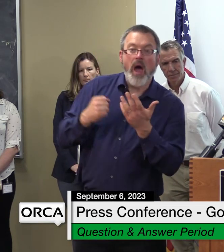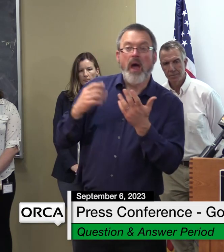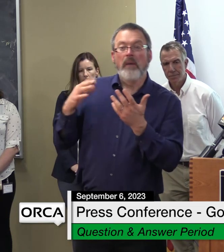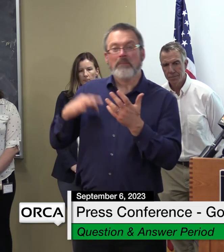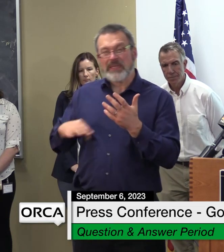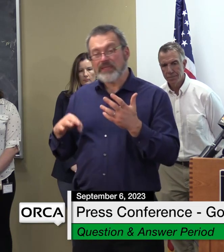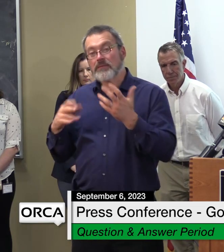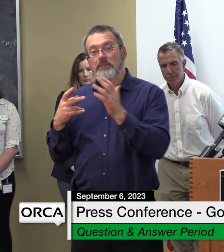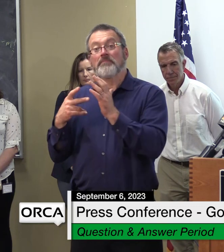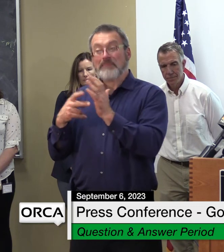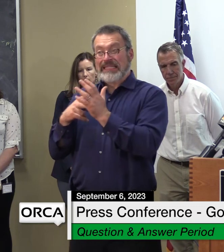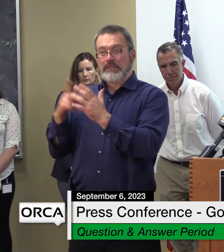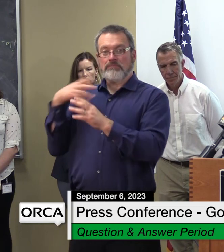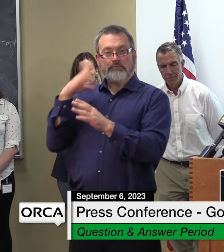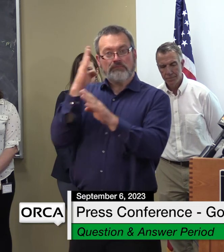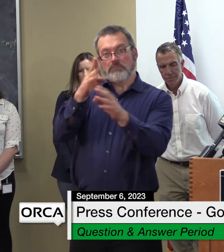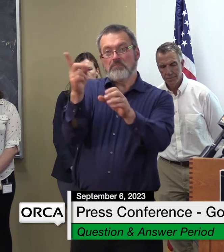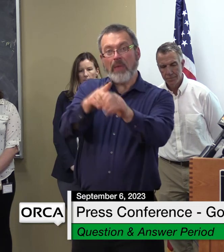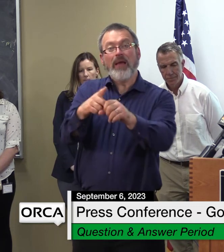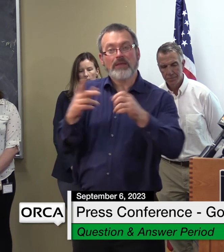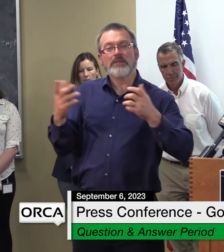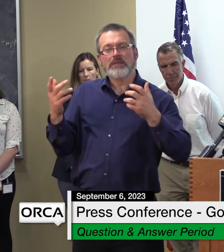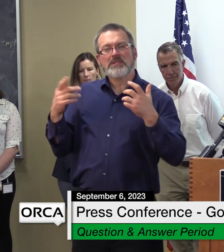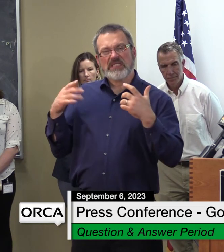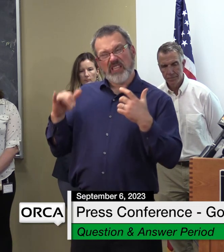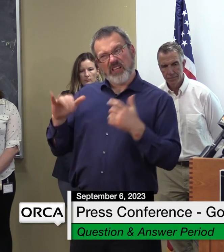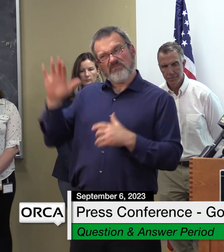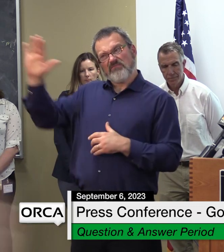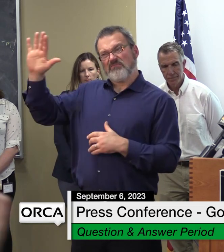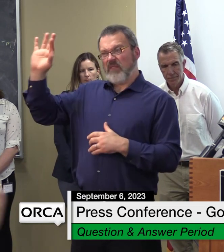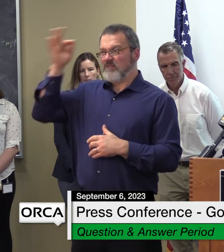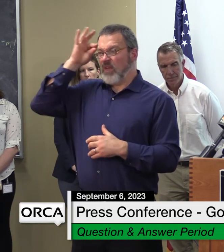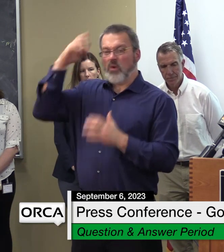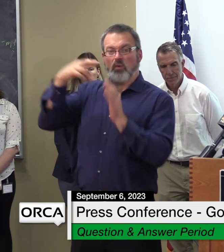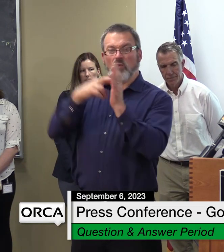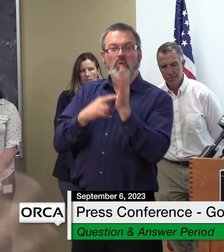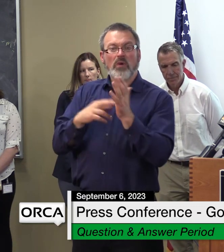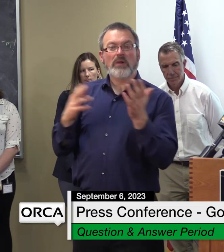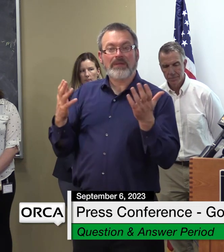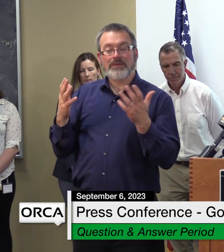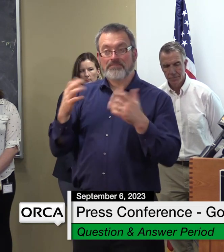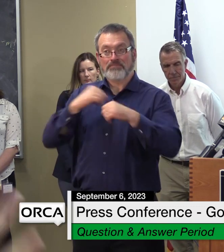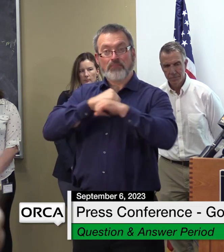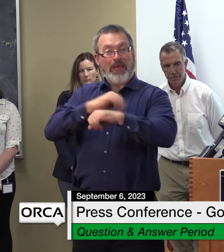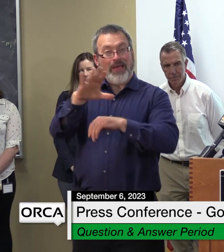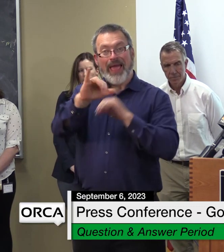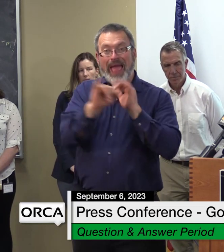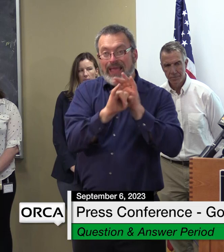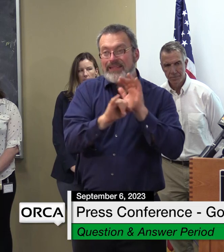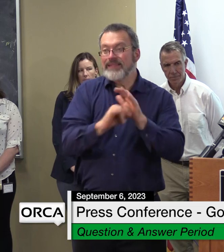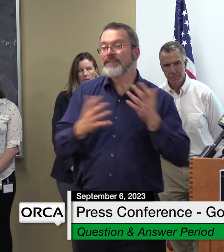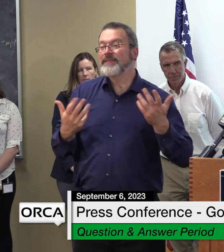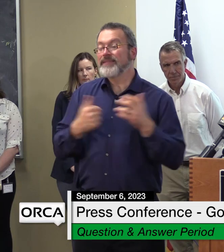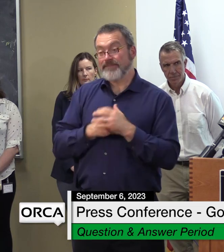to those stringent guidelines in order to protect their identity and the security of their information.